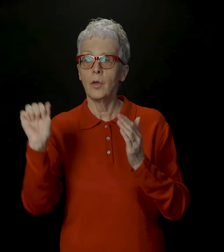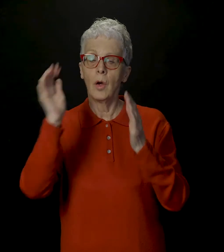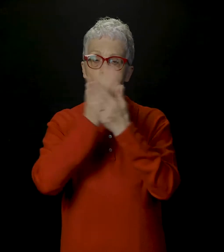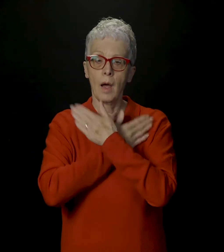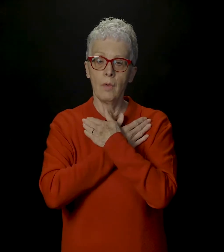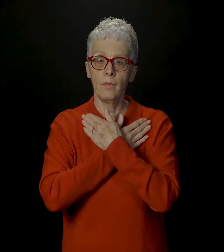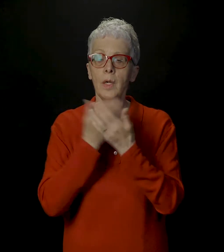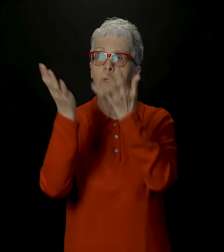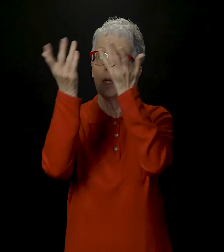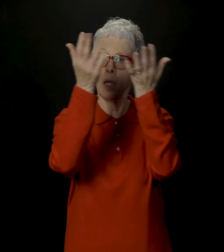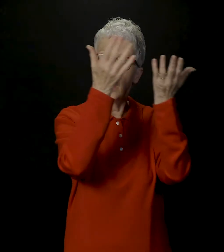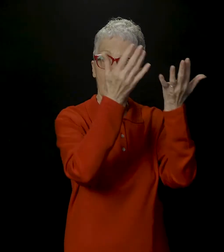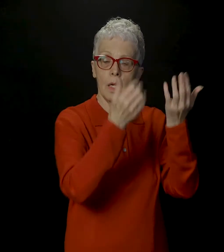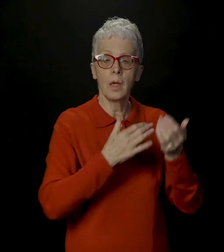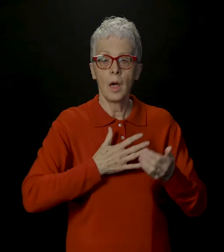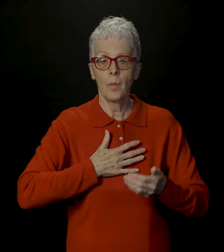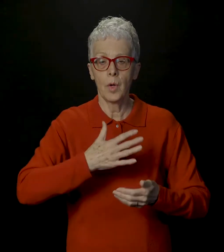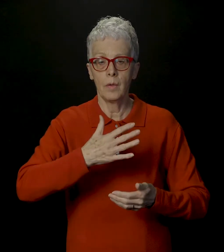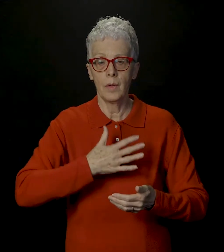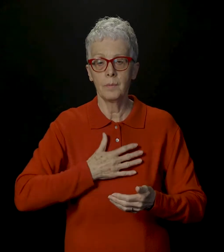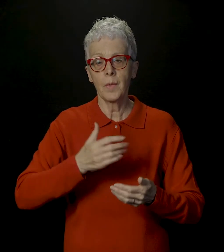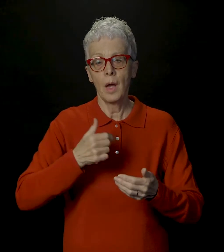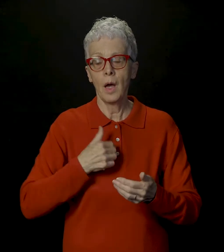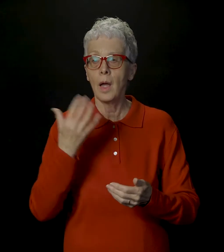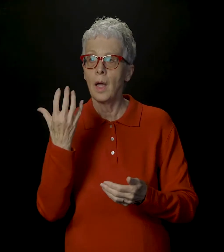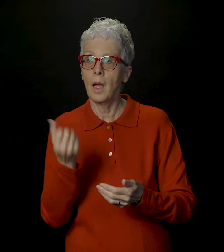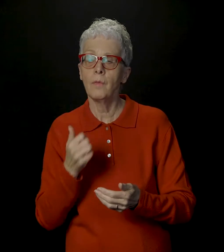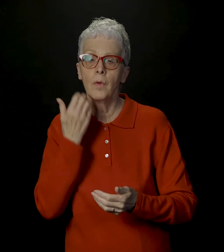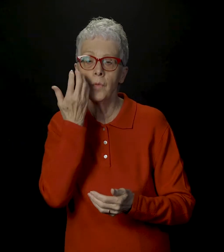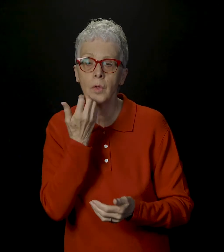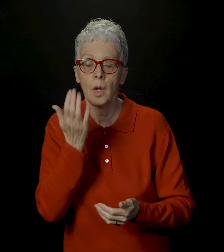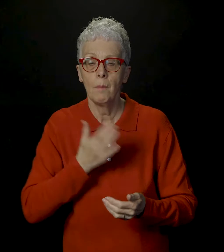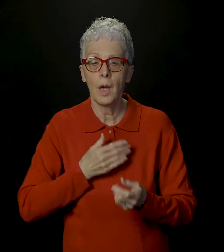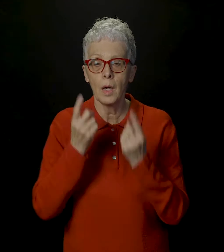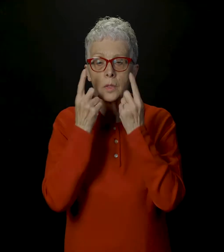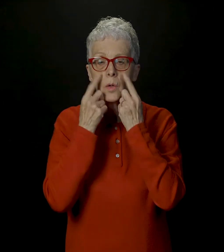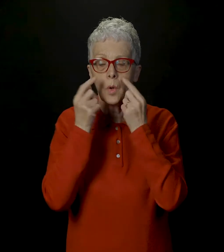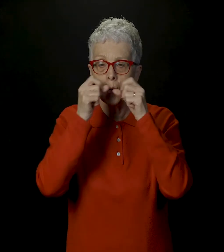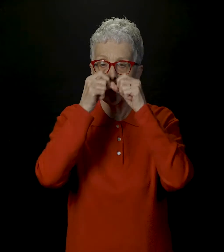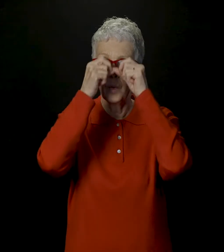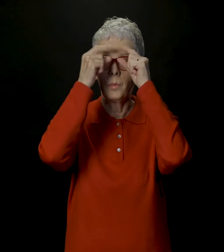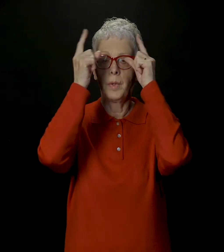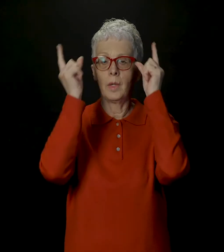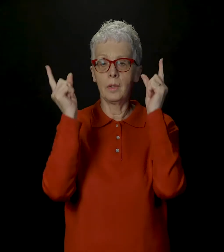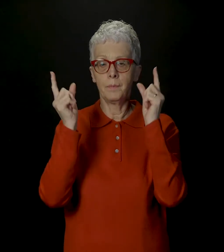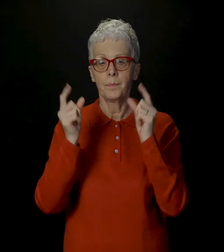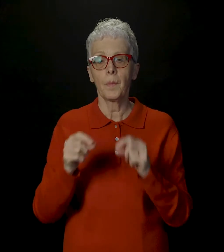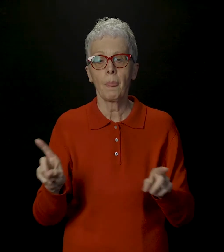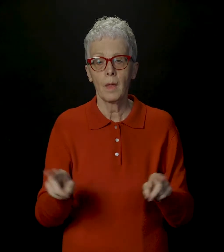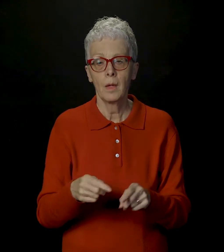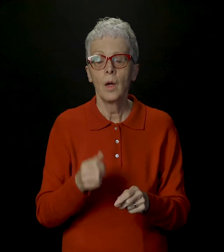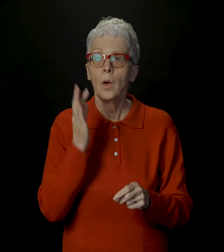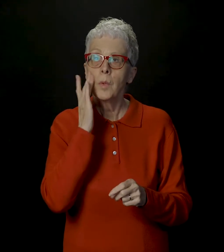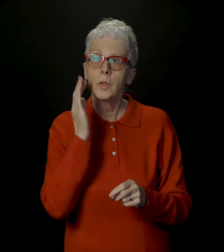love is the air that I'm breathing I have a future My eyes are open